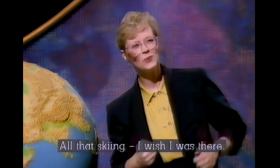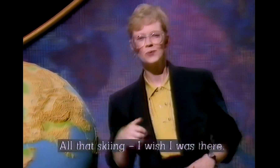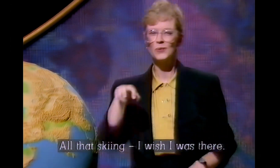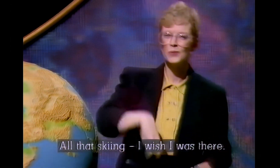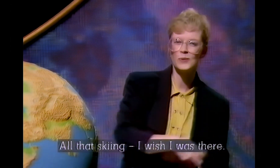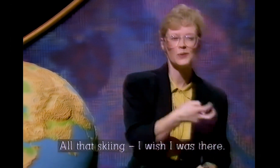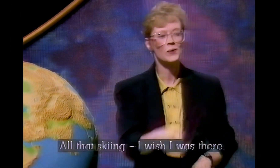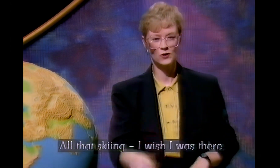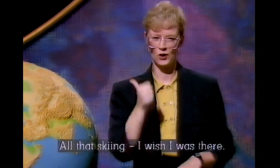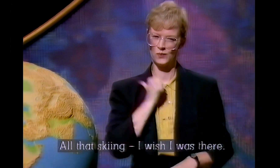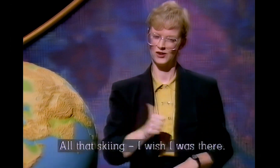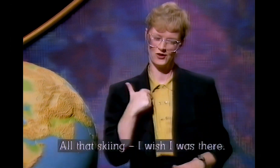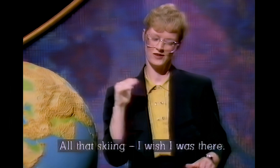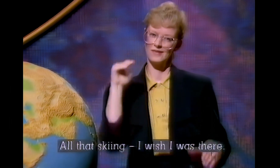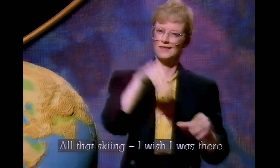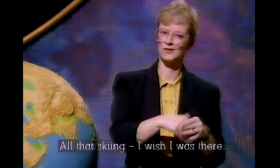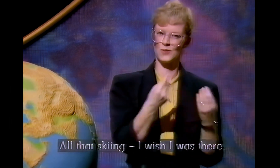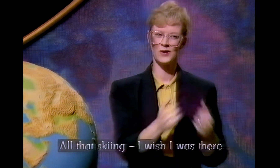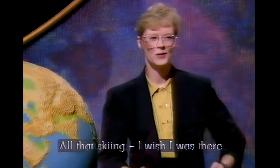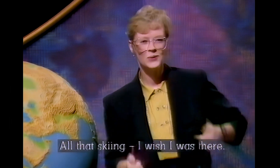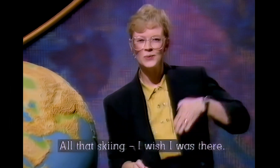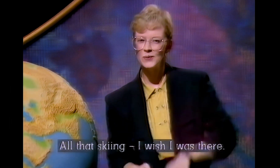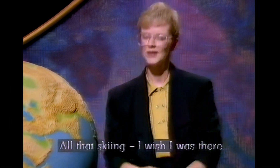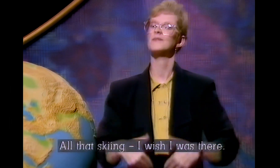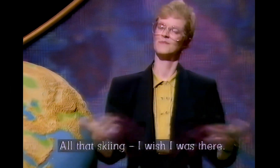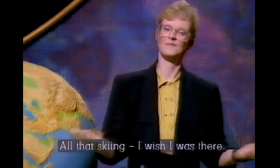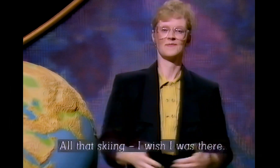All that skiing. Oh, wish I was there.